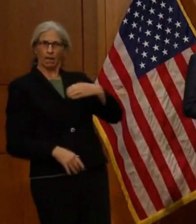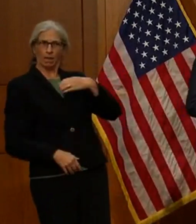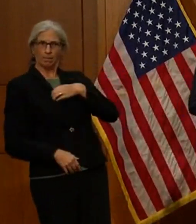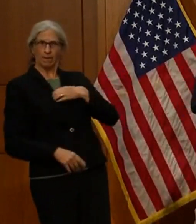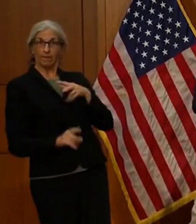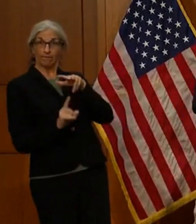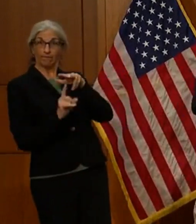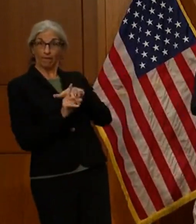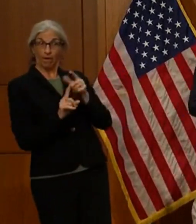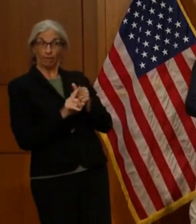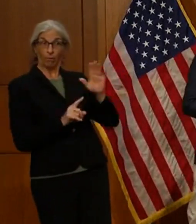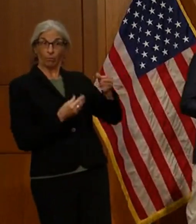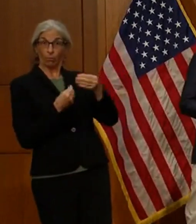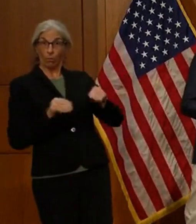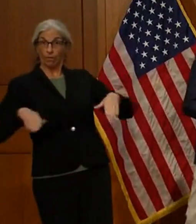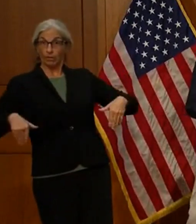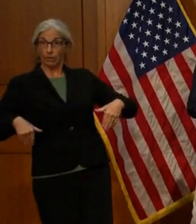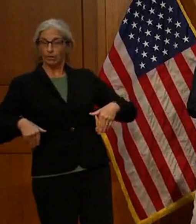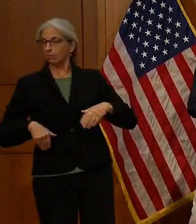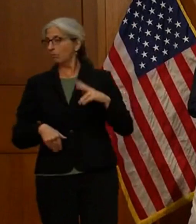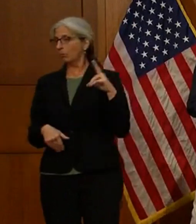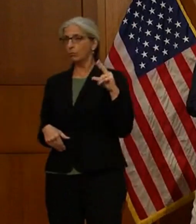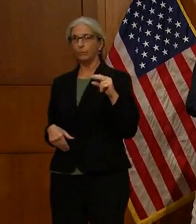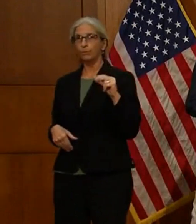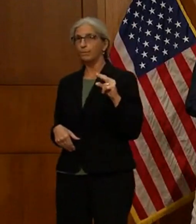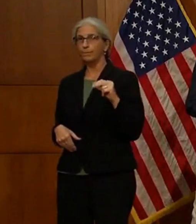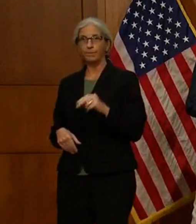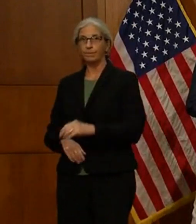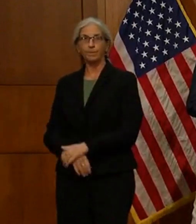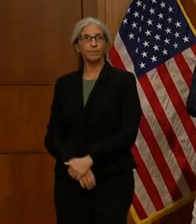your office? No. With the courts? No.